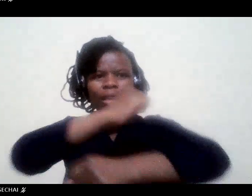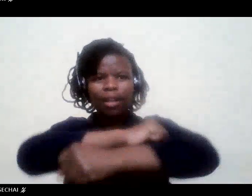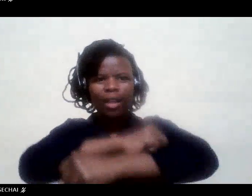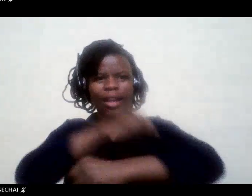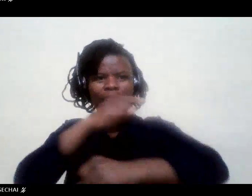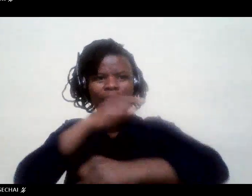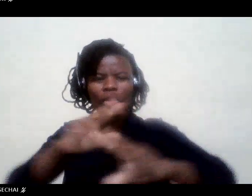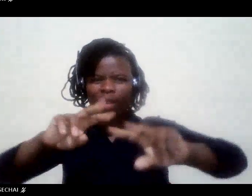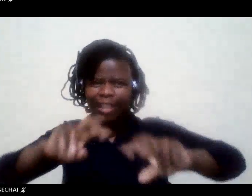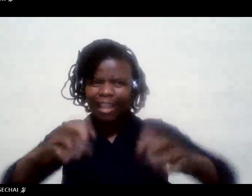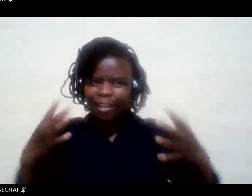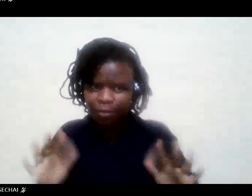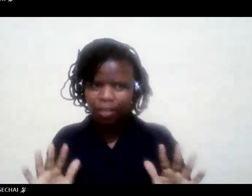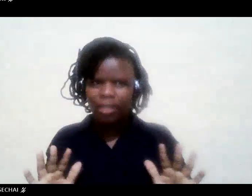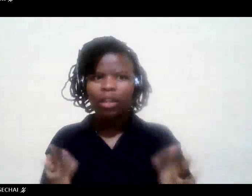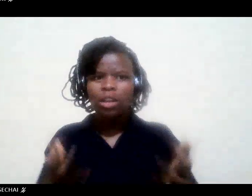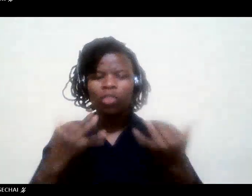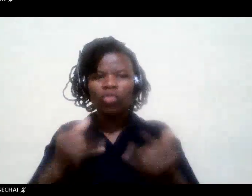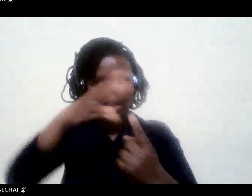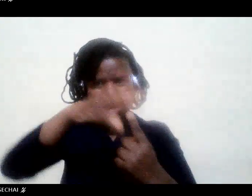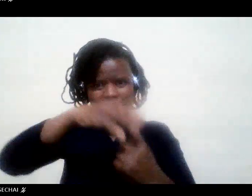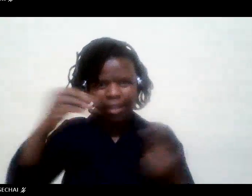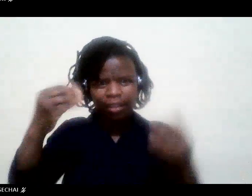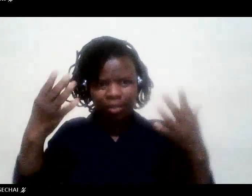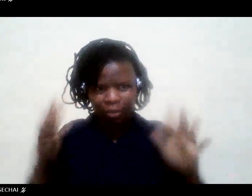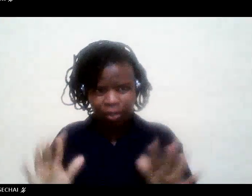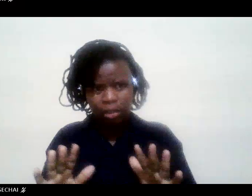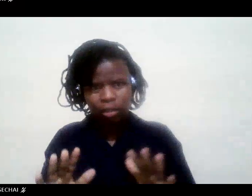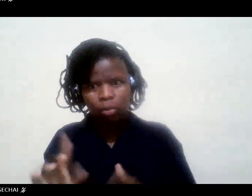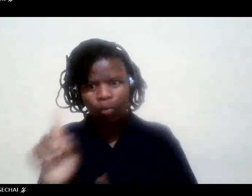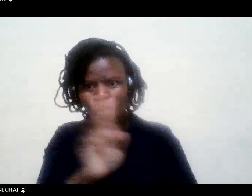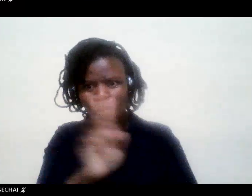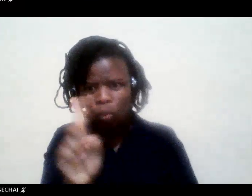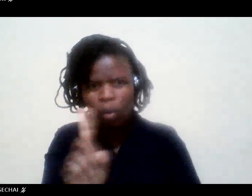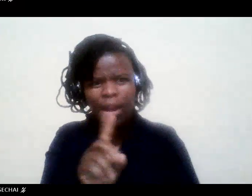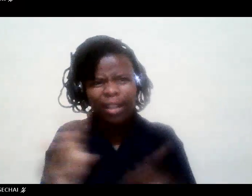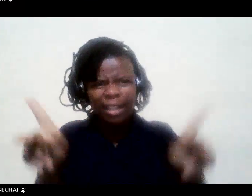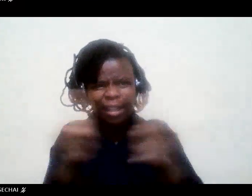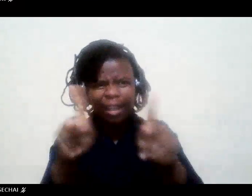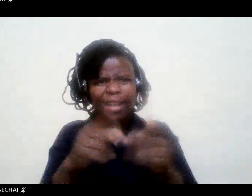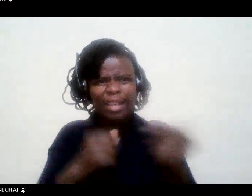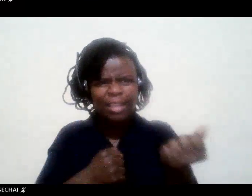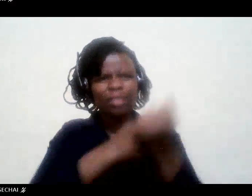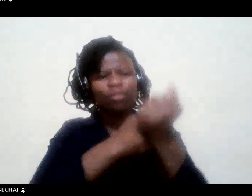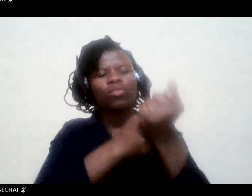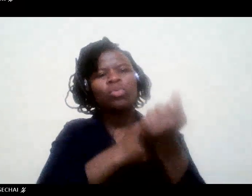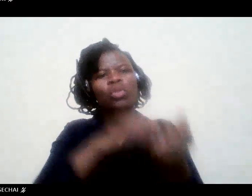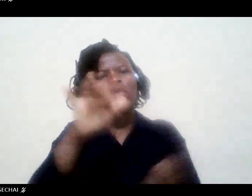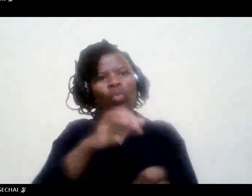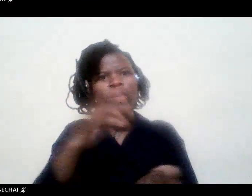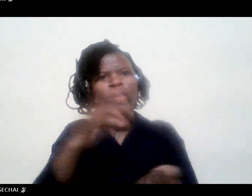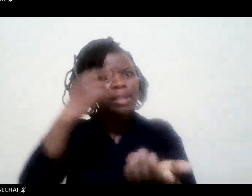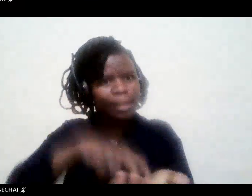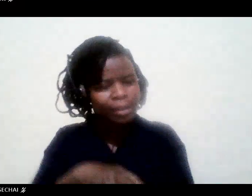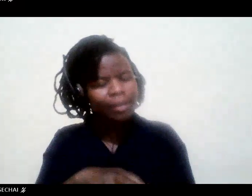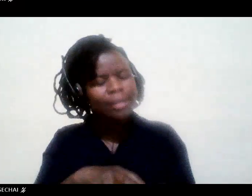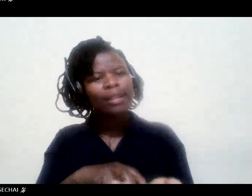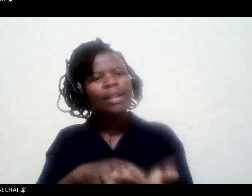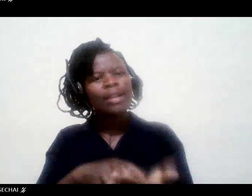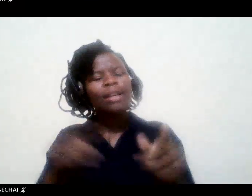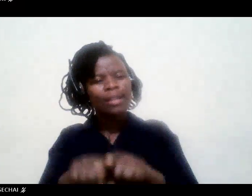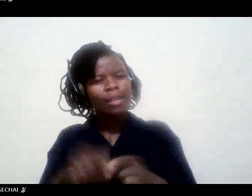you have identified what kind of support they require in order